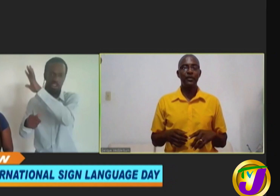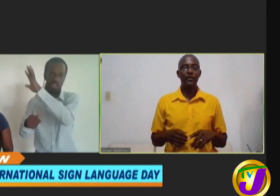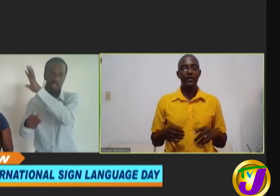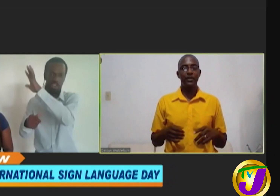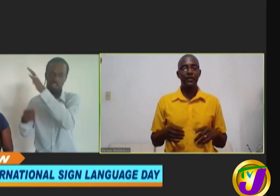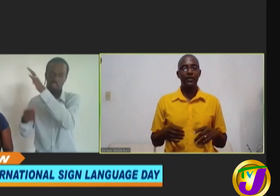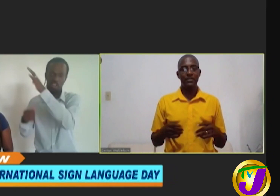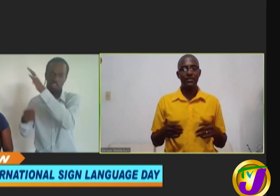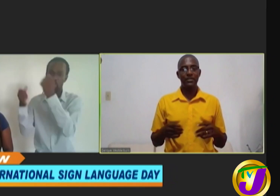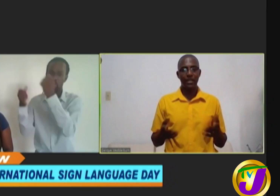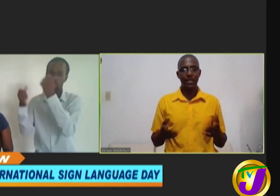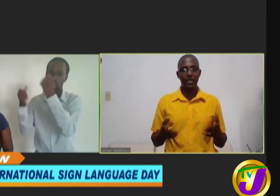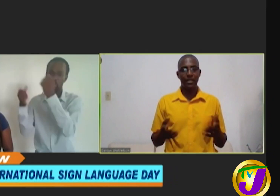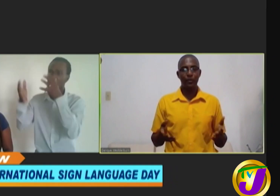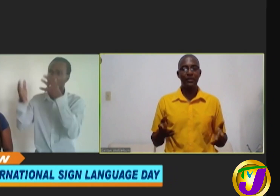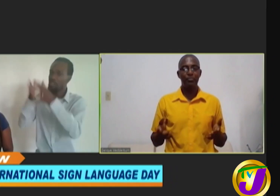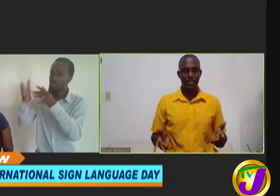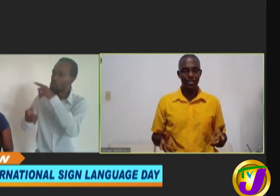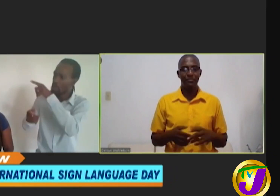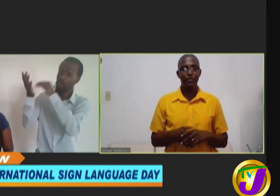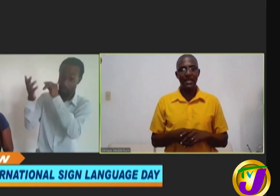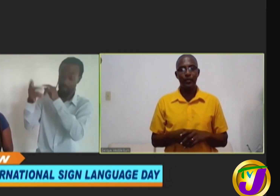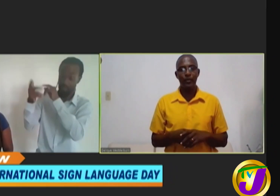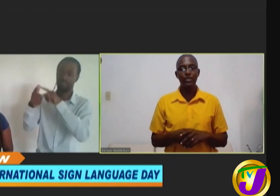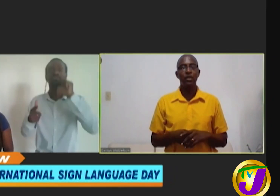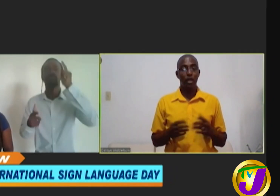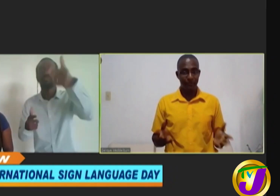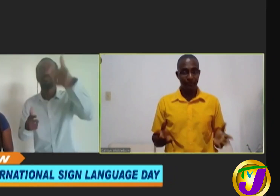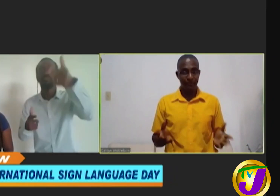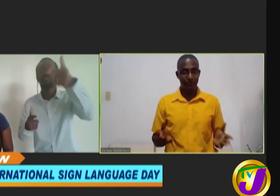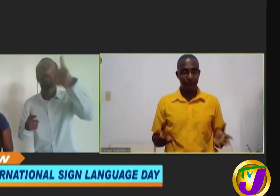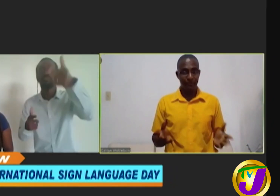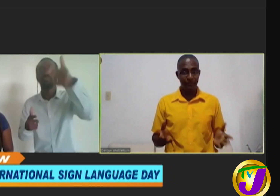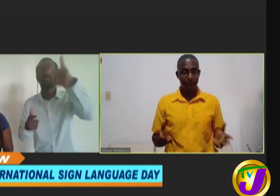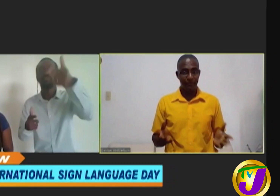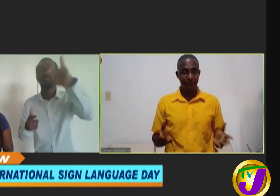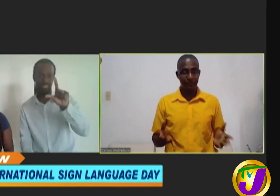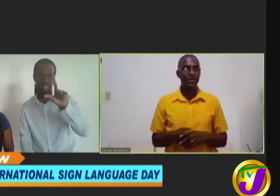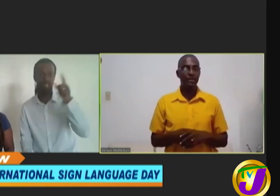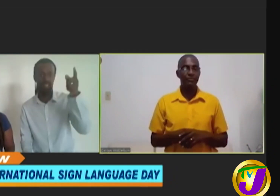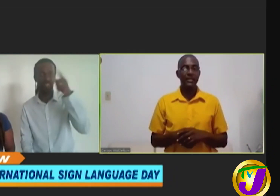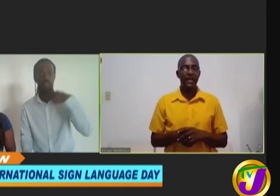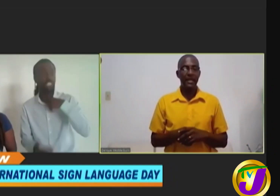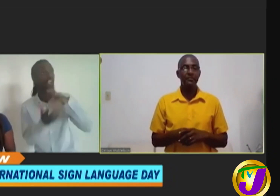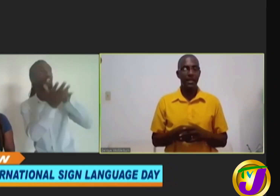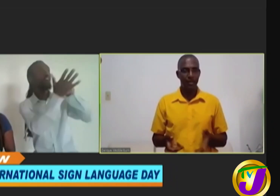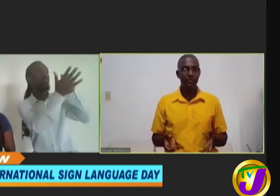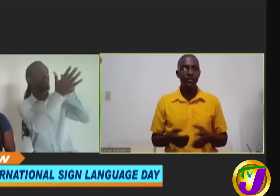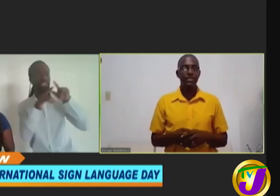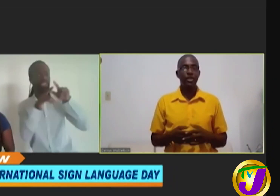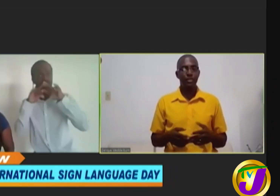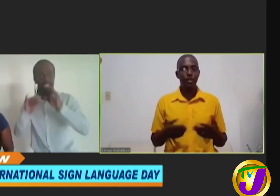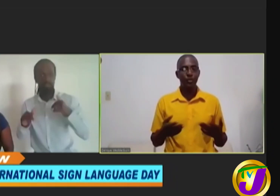we started with the British Sign Language. We learned from them. And then later on, you have some American missionaries that came